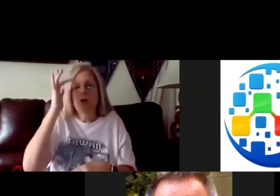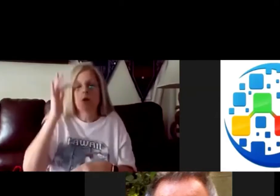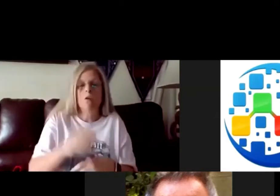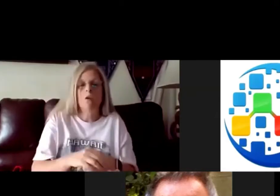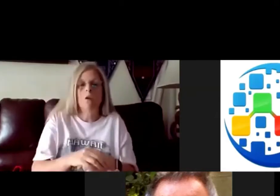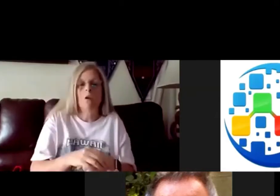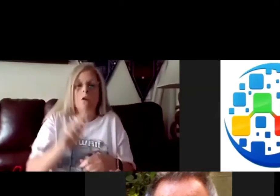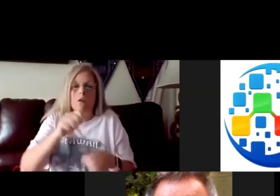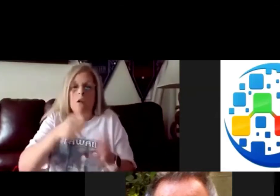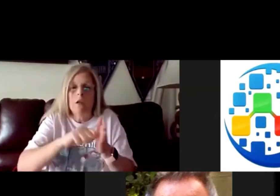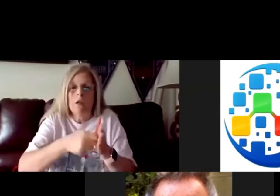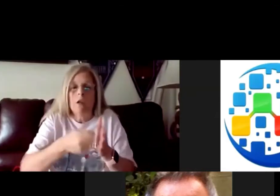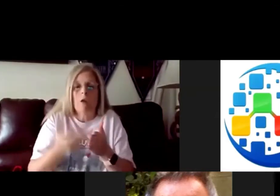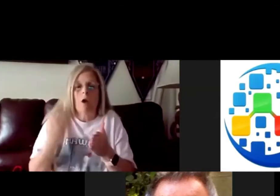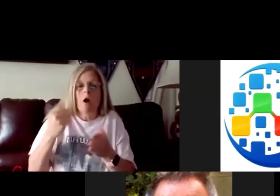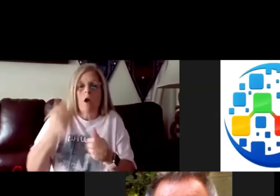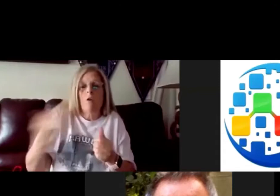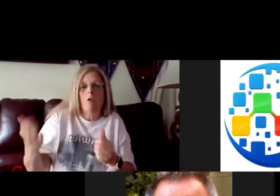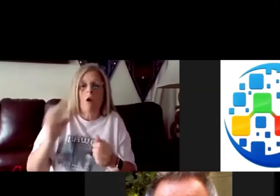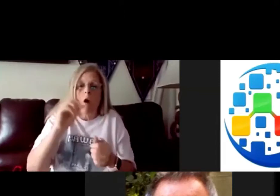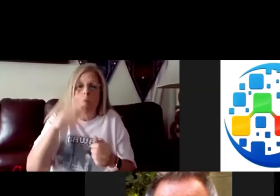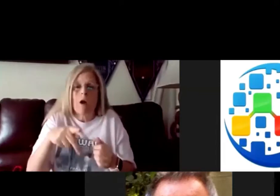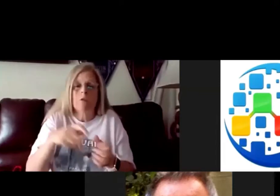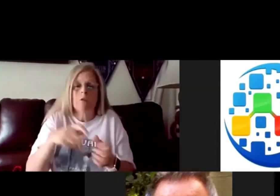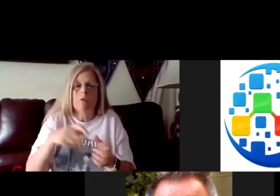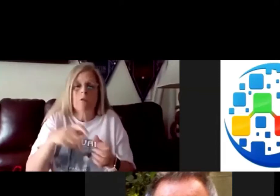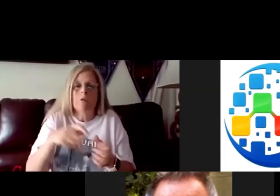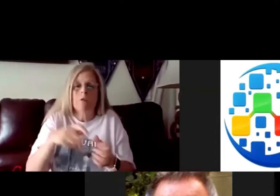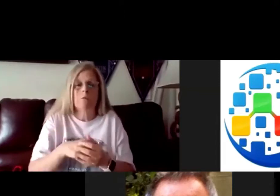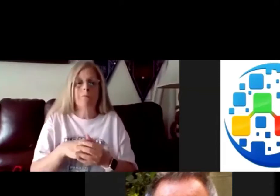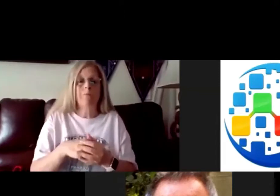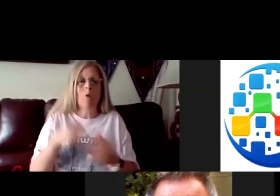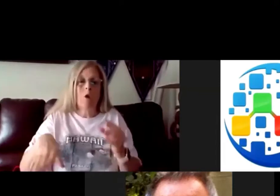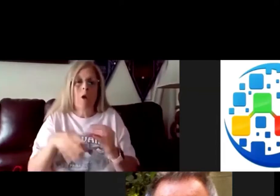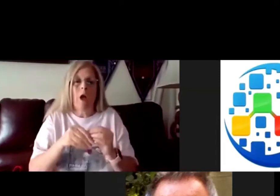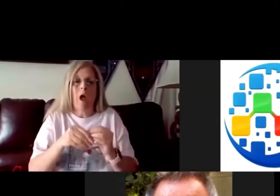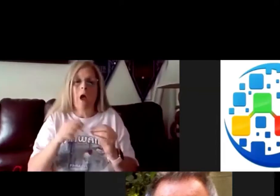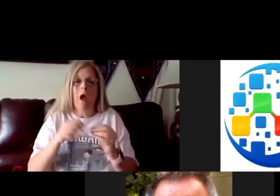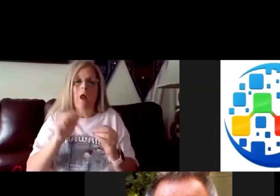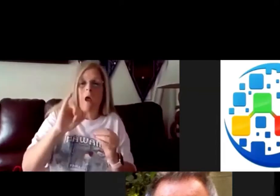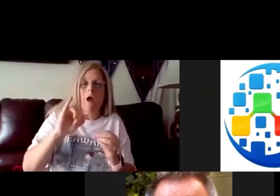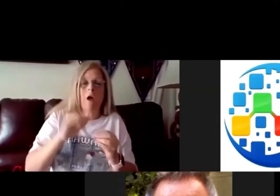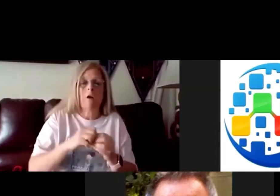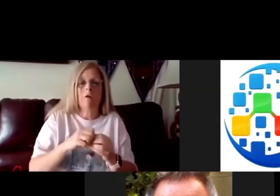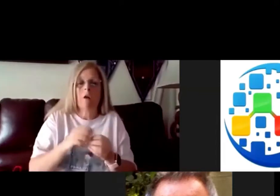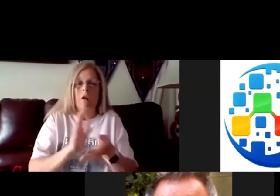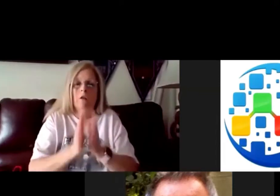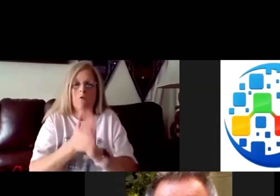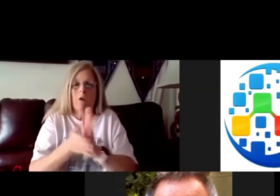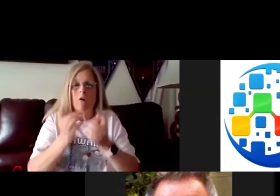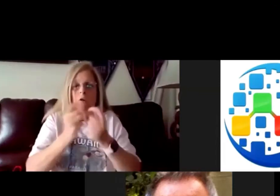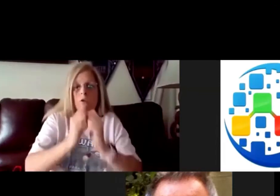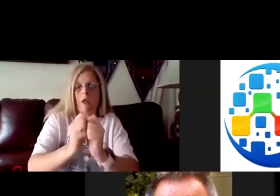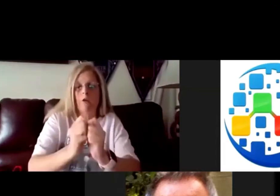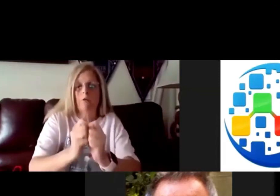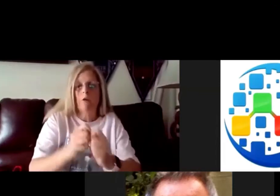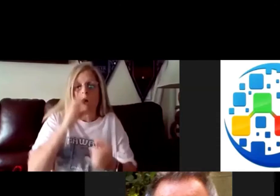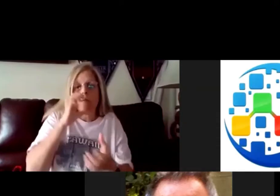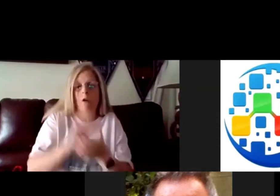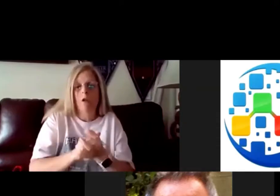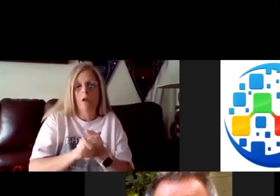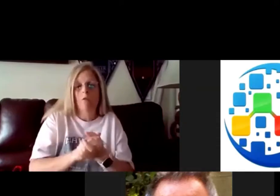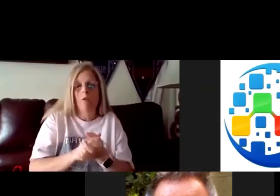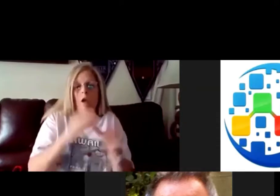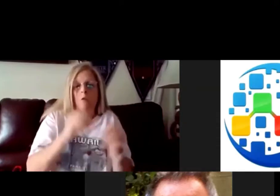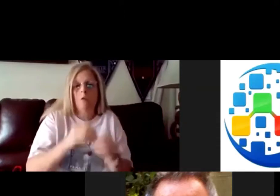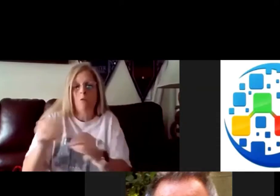everything Onpassive. And when you add the artificial intelligence and the traffic together, I believe as we move